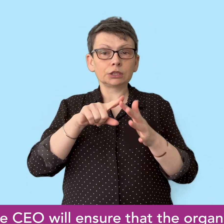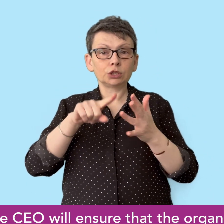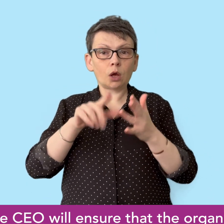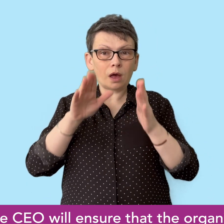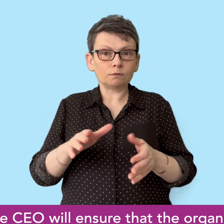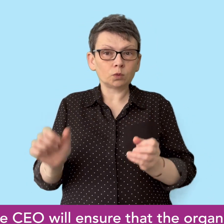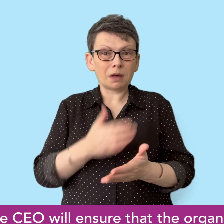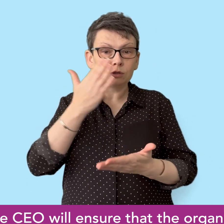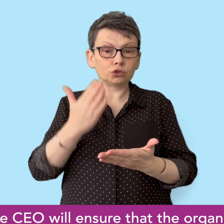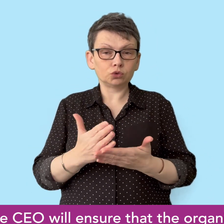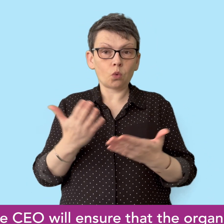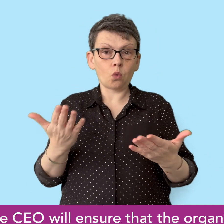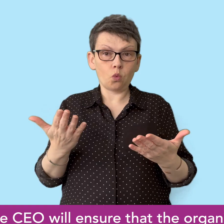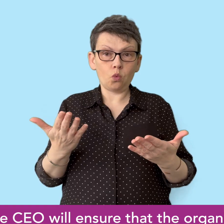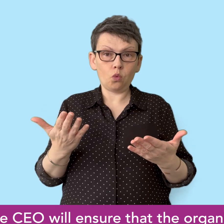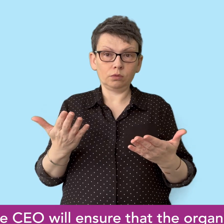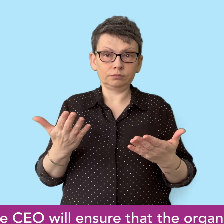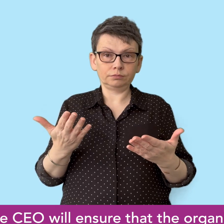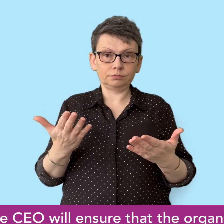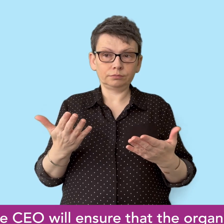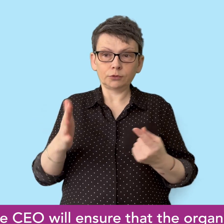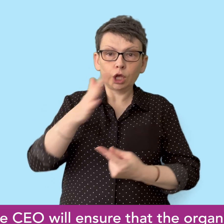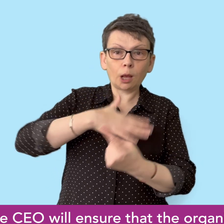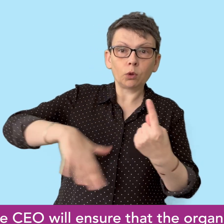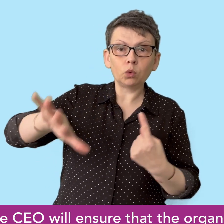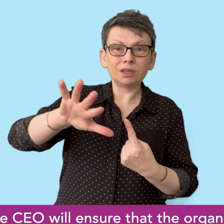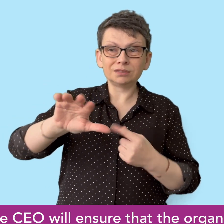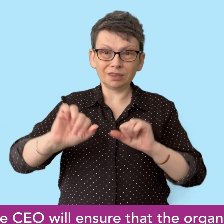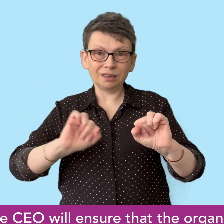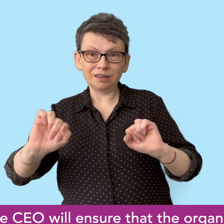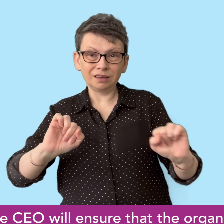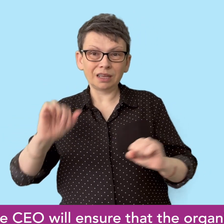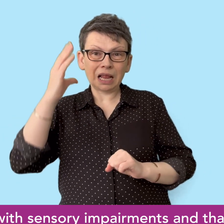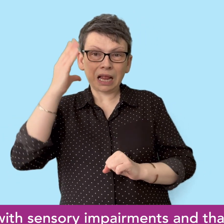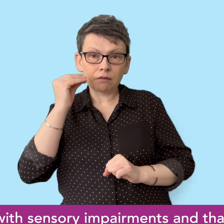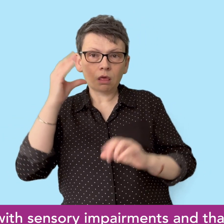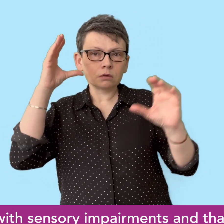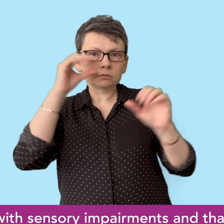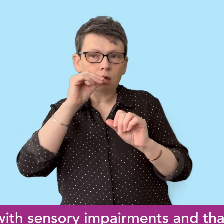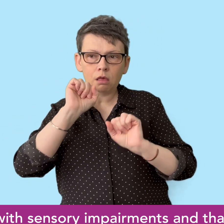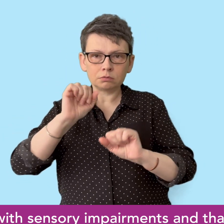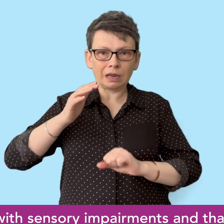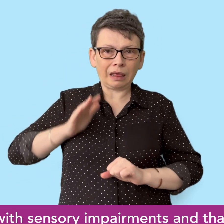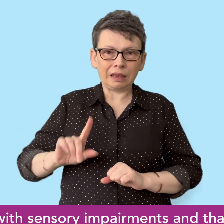The CEO will ensure that the organisation continues to meet the needs of people with sensory